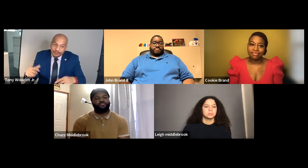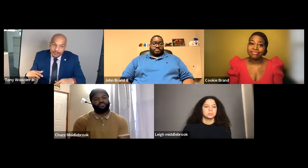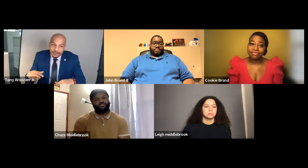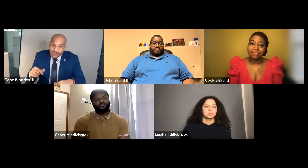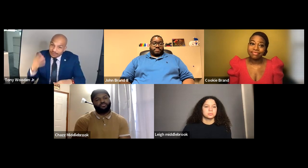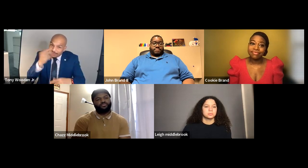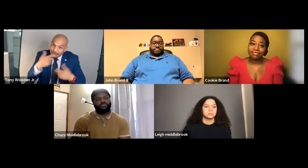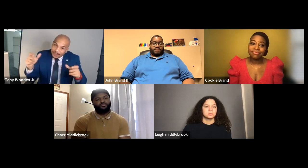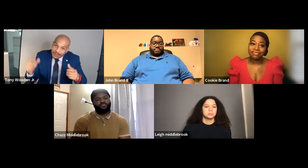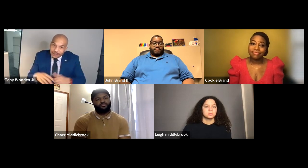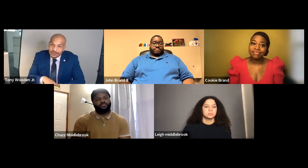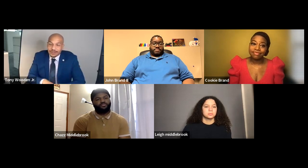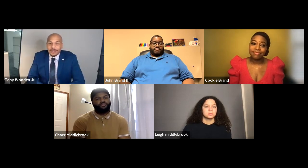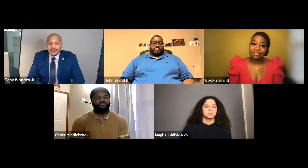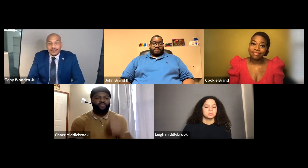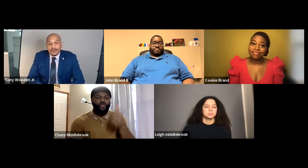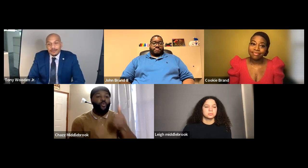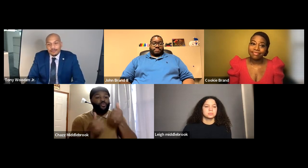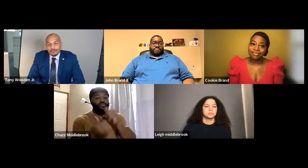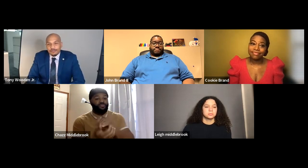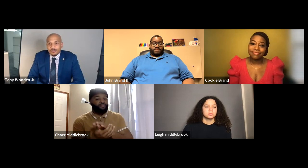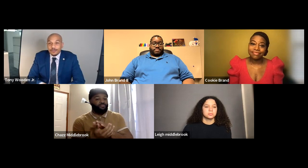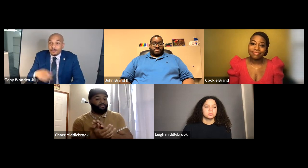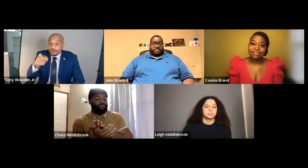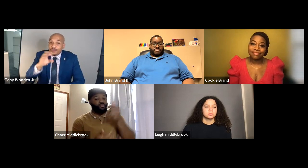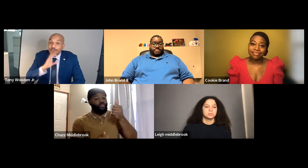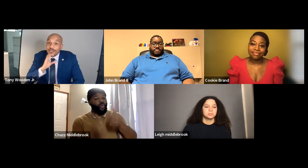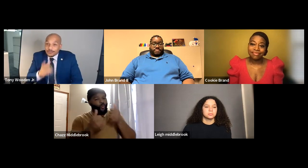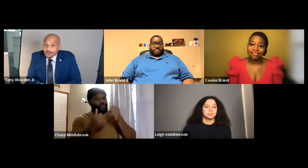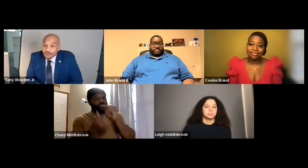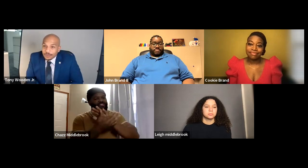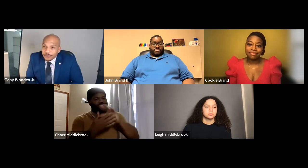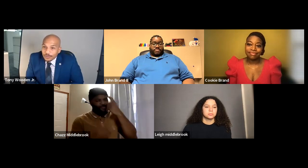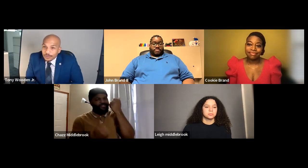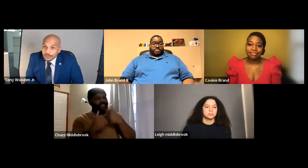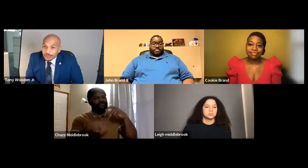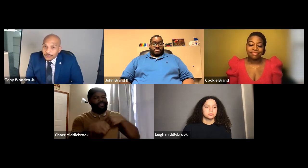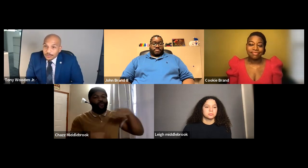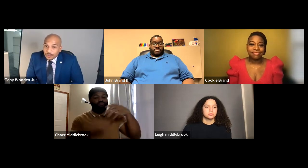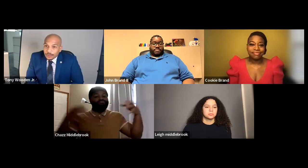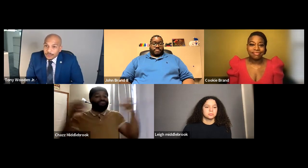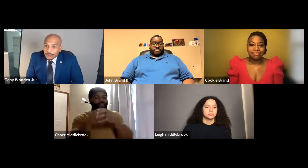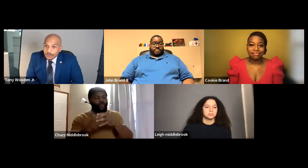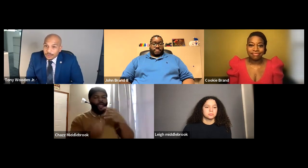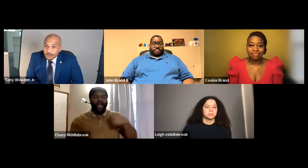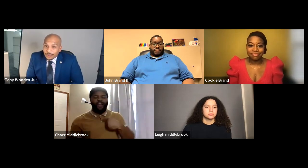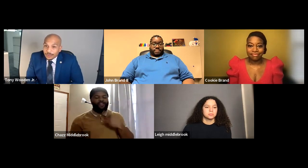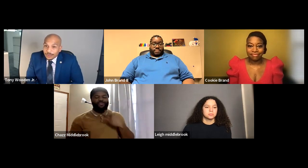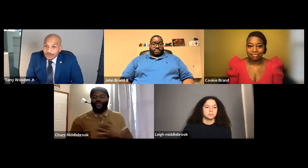of the biggest Black deaf families in the United States, and which is nice.